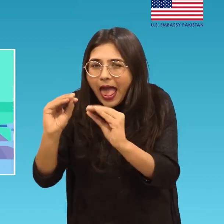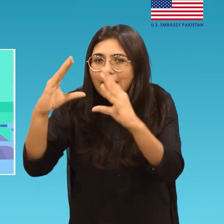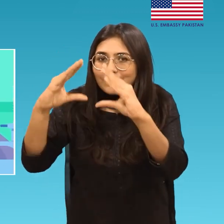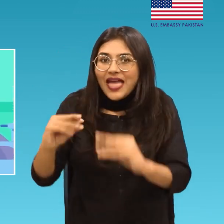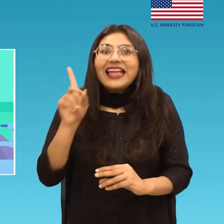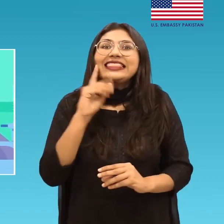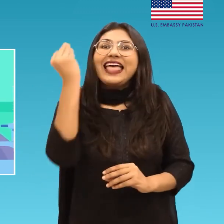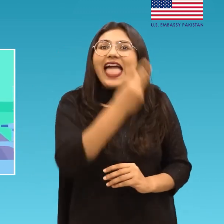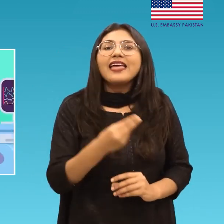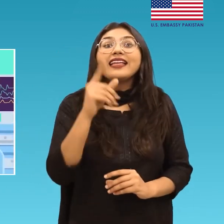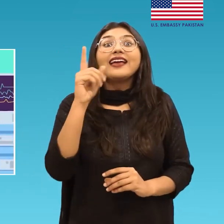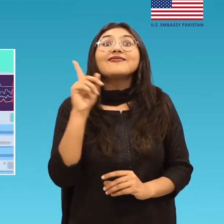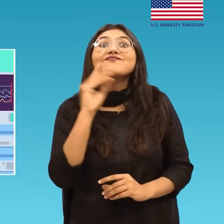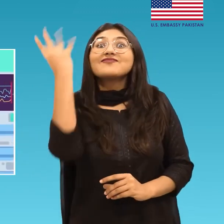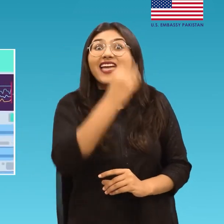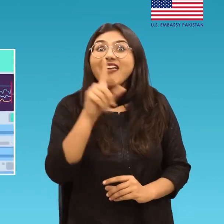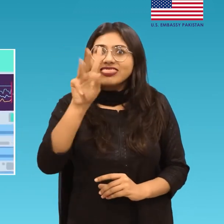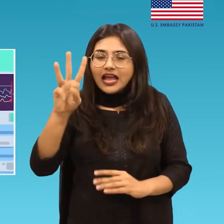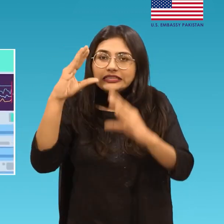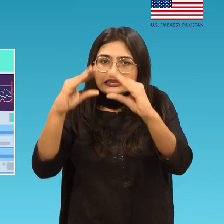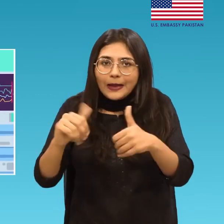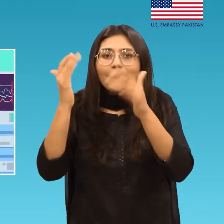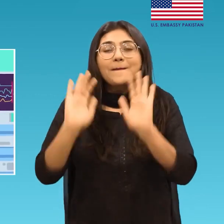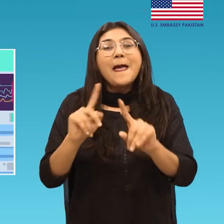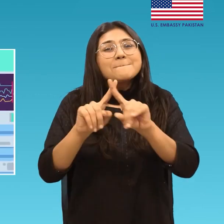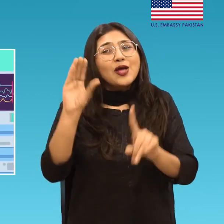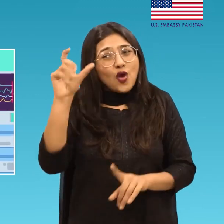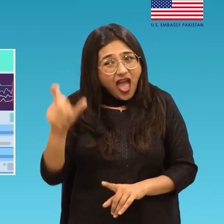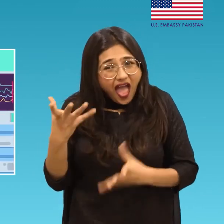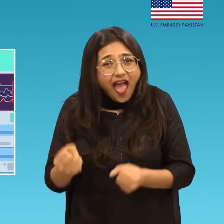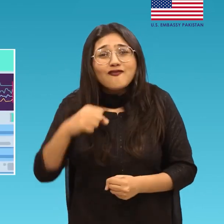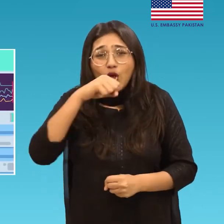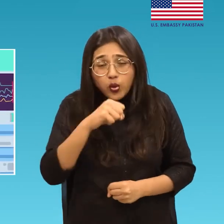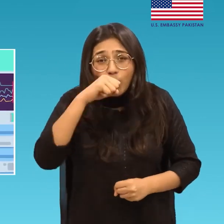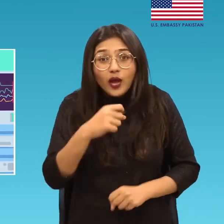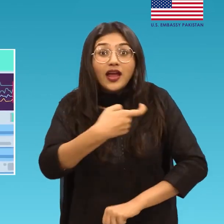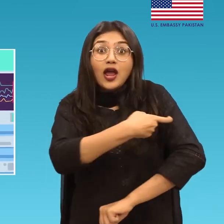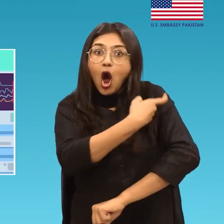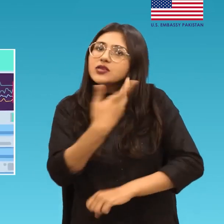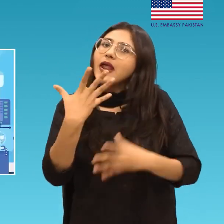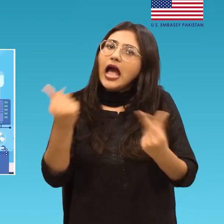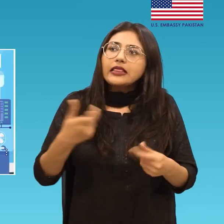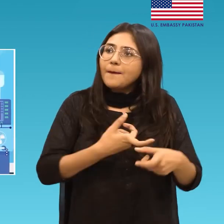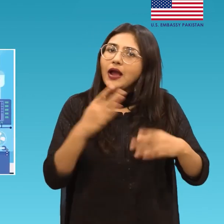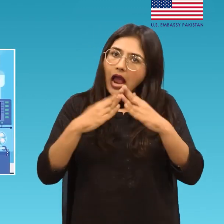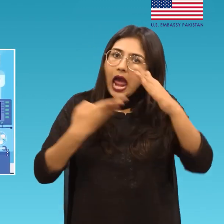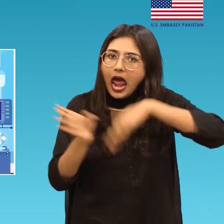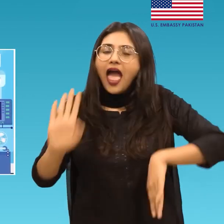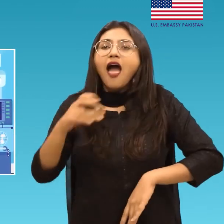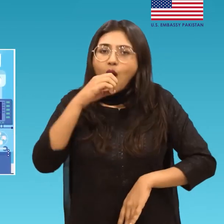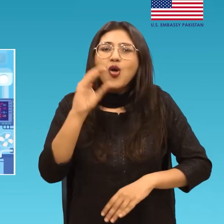cease on day 13 but some patients may still be affected by mild cough even after hospital discharge day